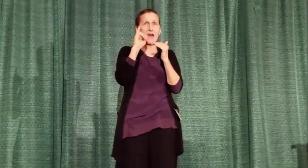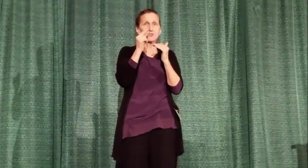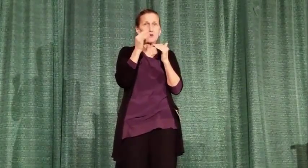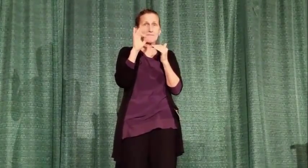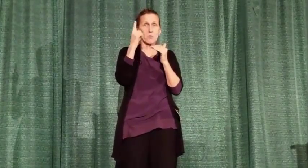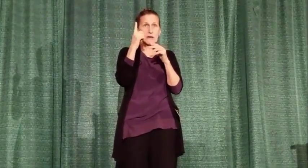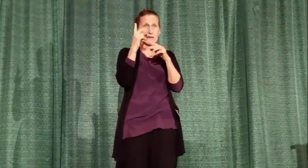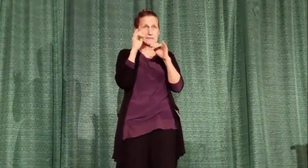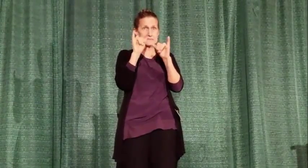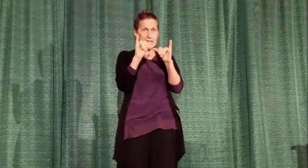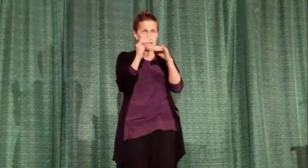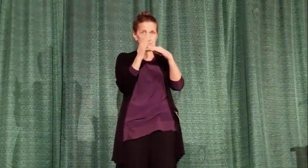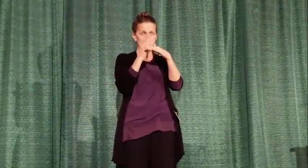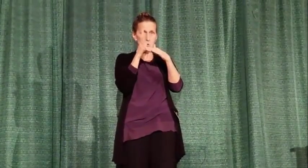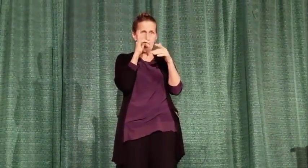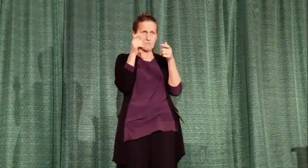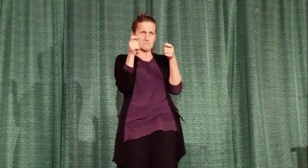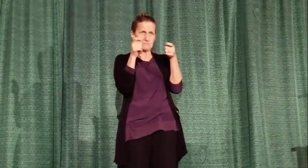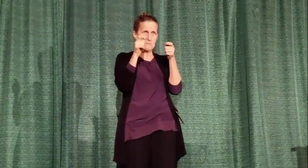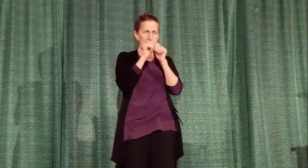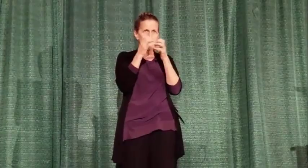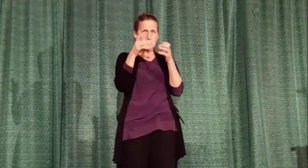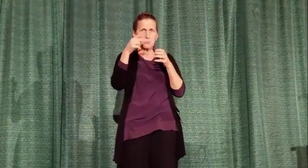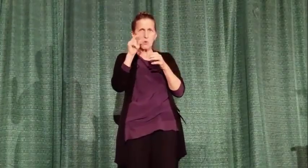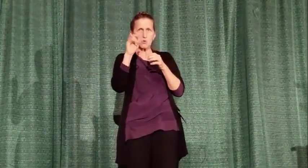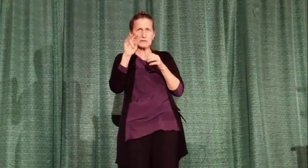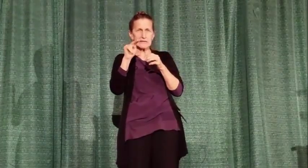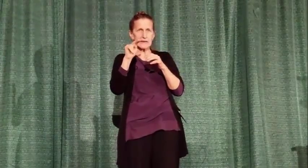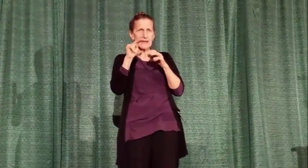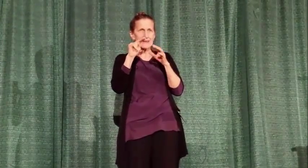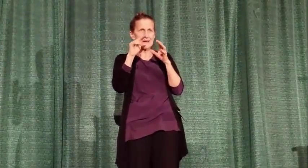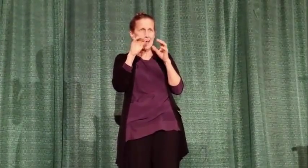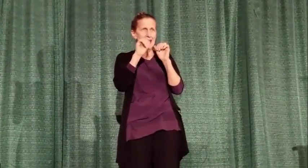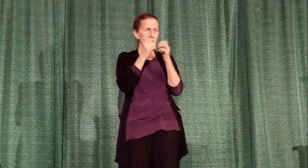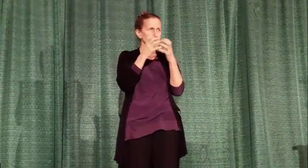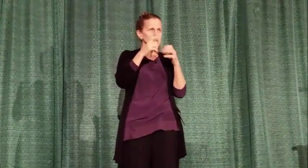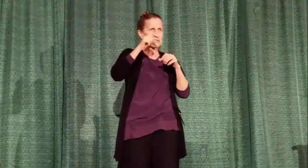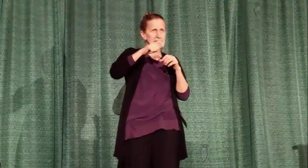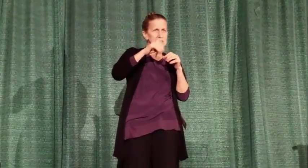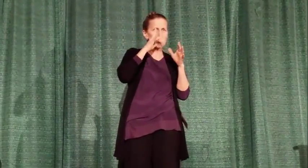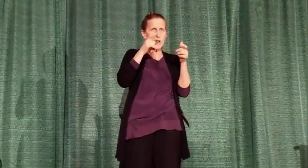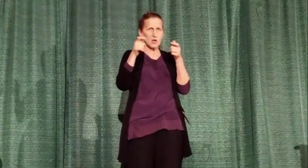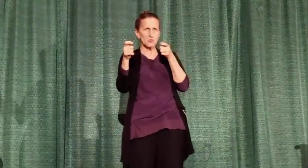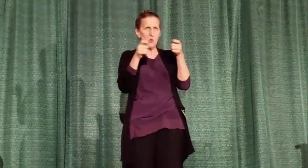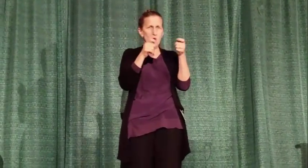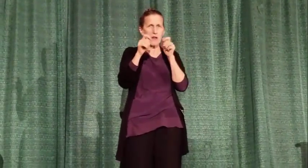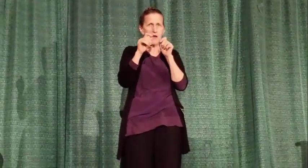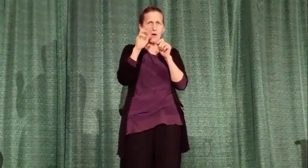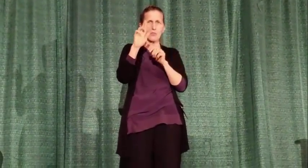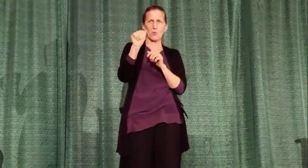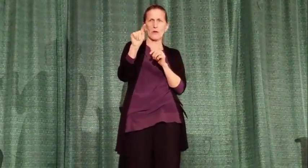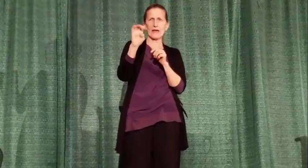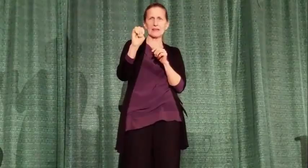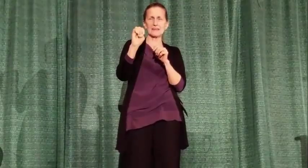range, it'll complete the protein as it needs, making more complete protein as it needs to make more complete protein. It'll control the rate at which